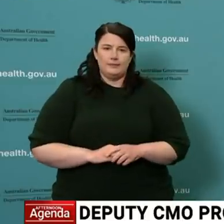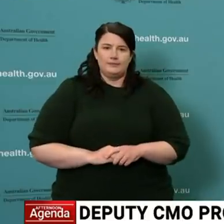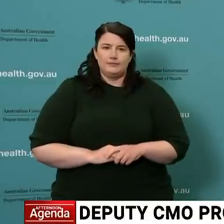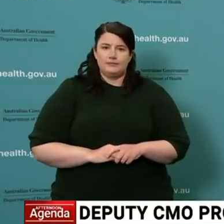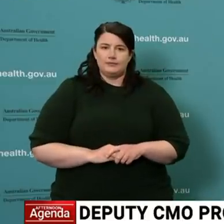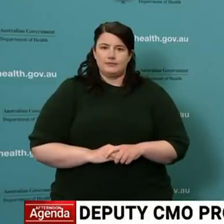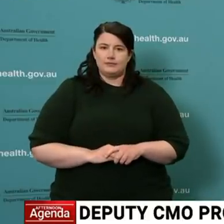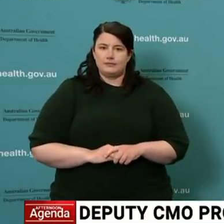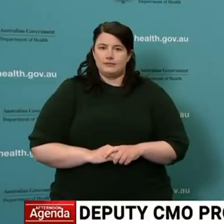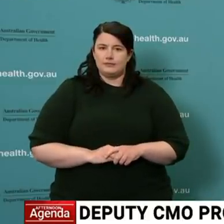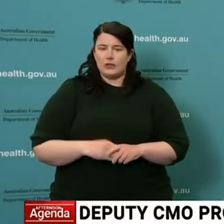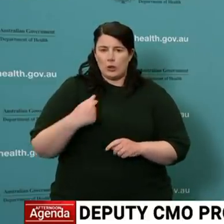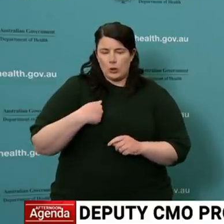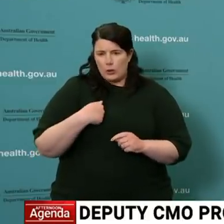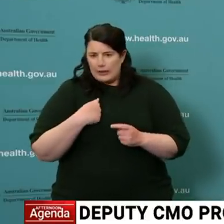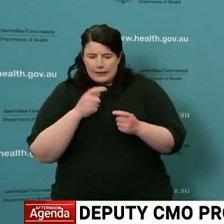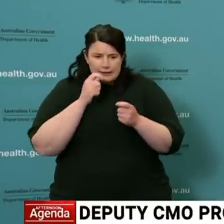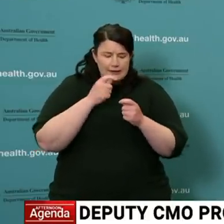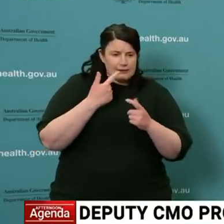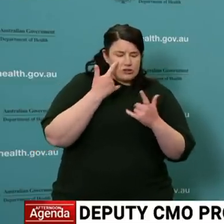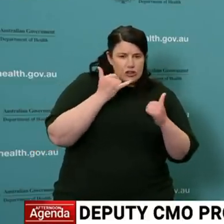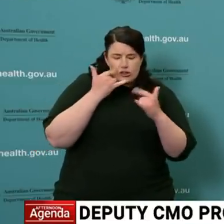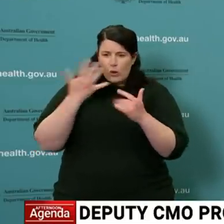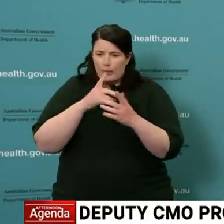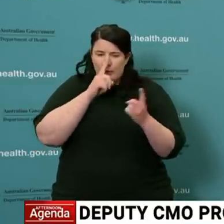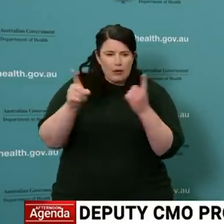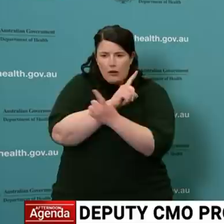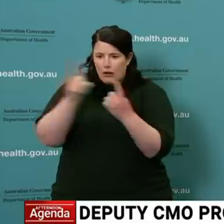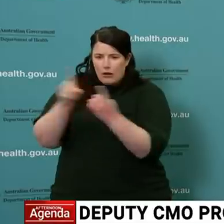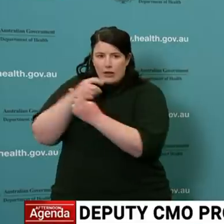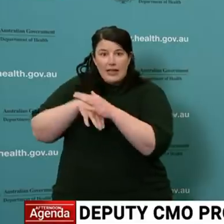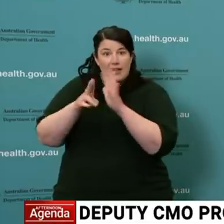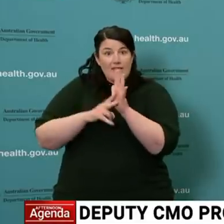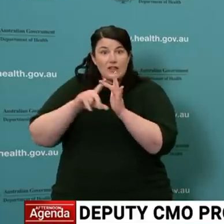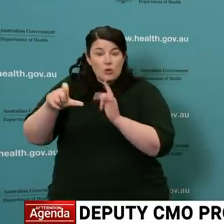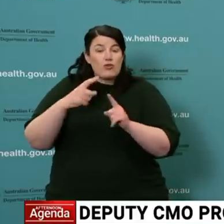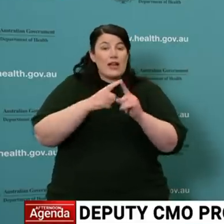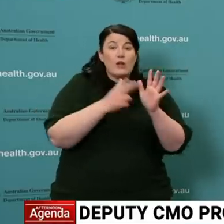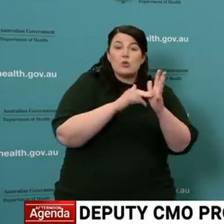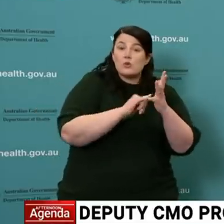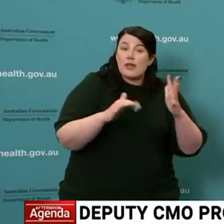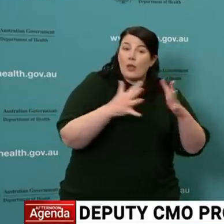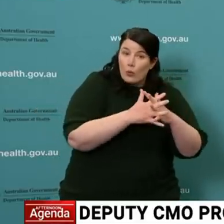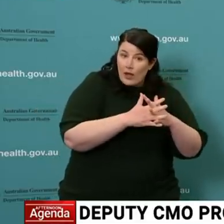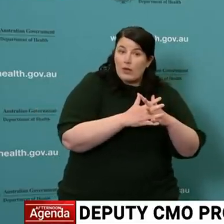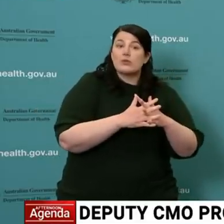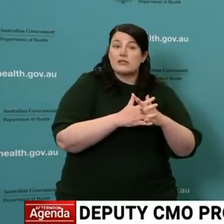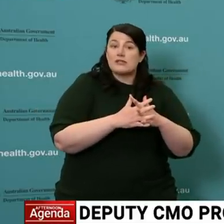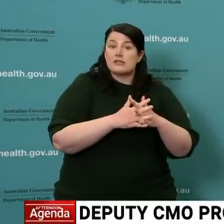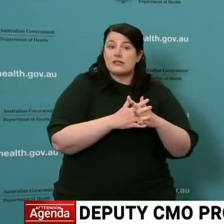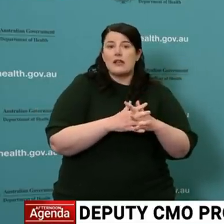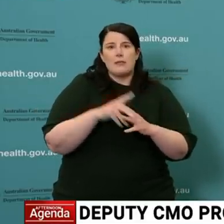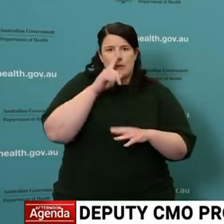The vigorous contact tracing that is going on at the moment across Victoria and New South Wales, assisted by